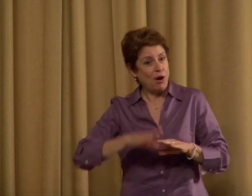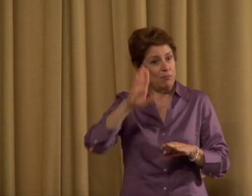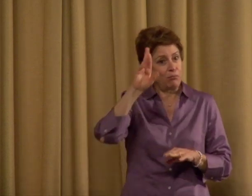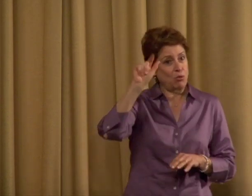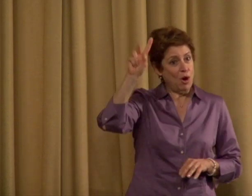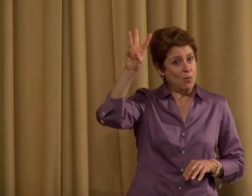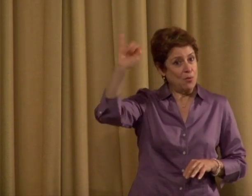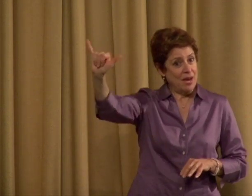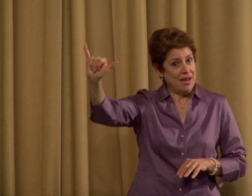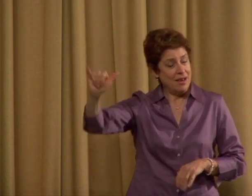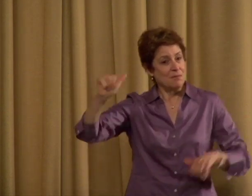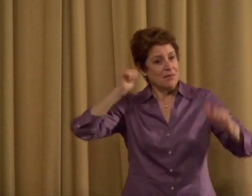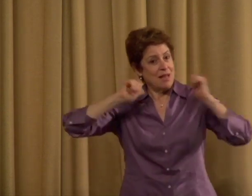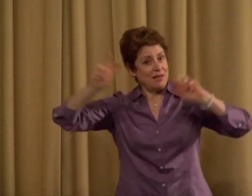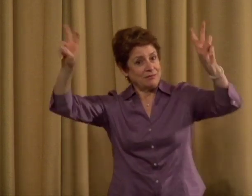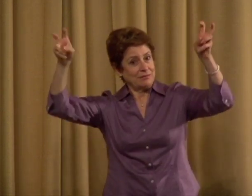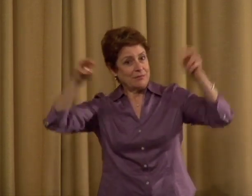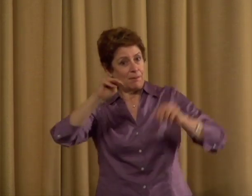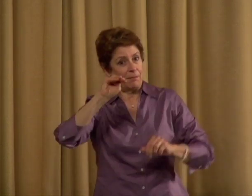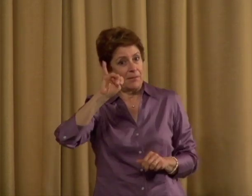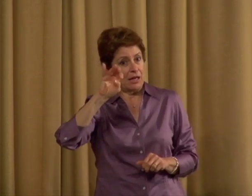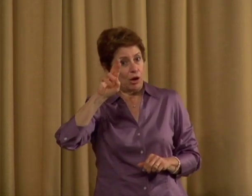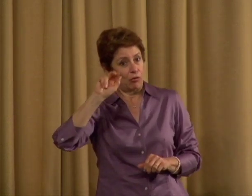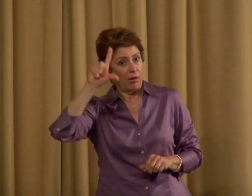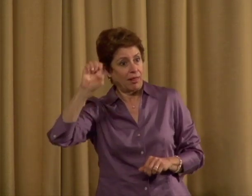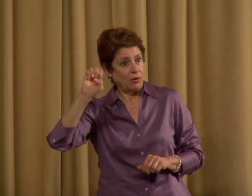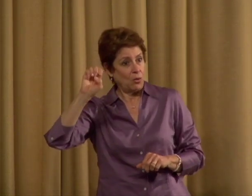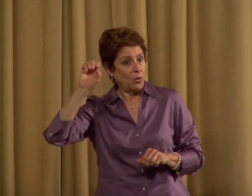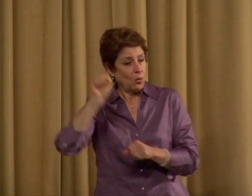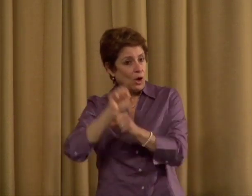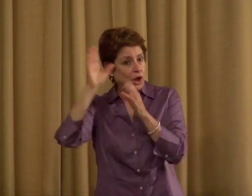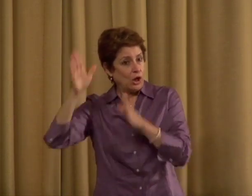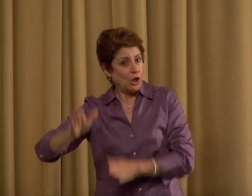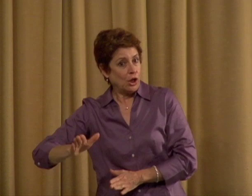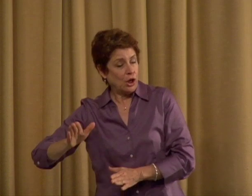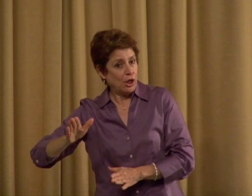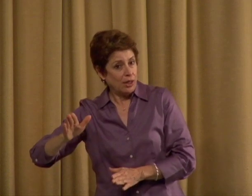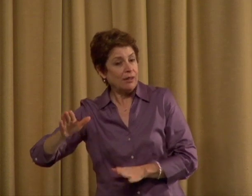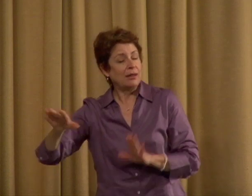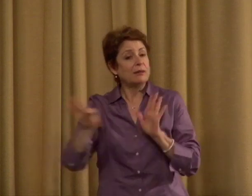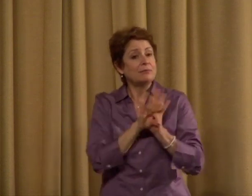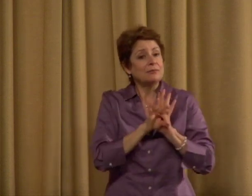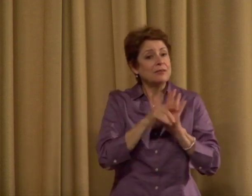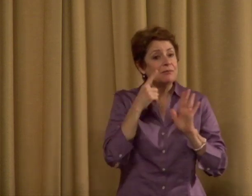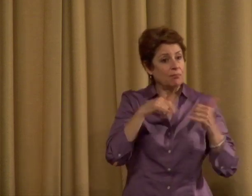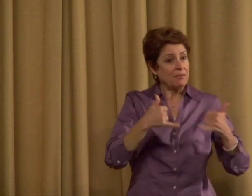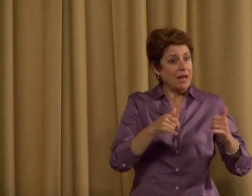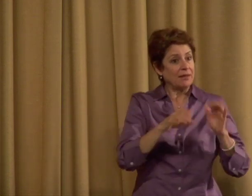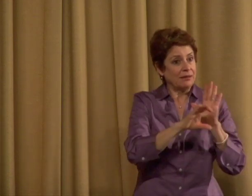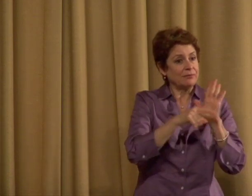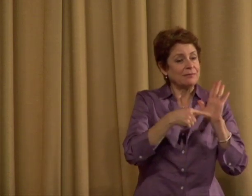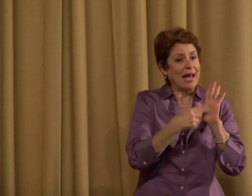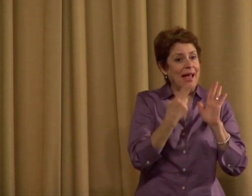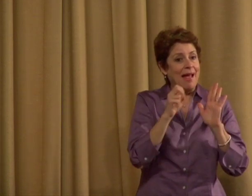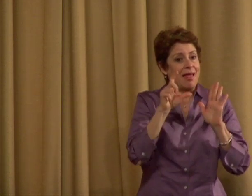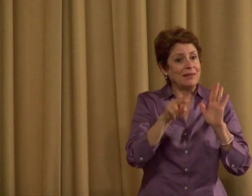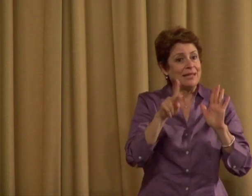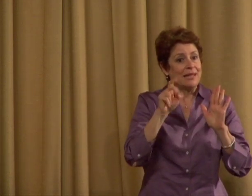York City, on Broadway, the play entitled The Miracle Worker. I had been selected for the